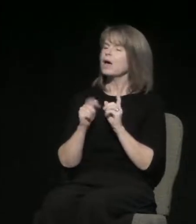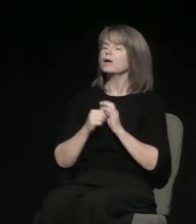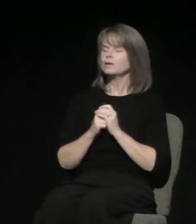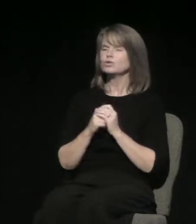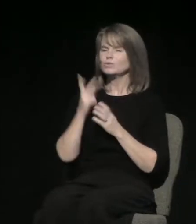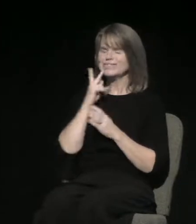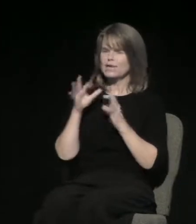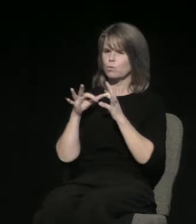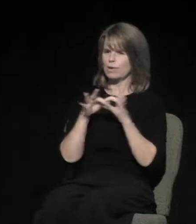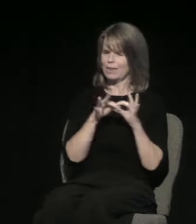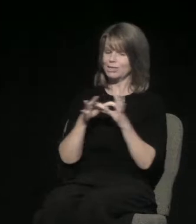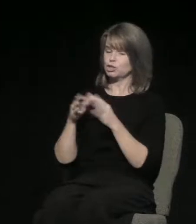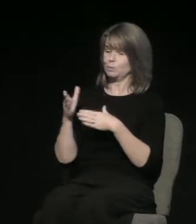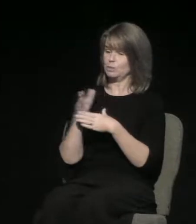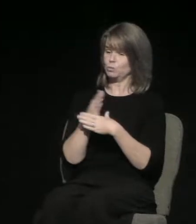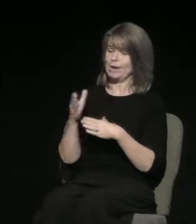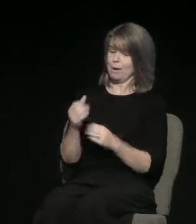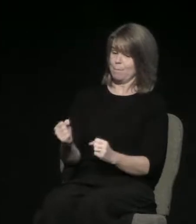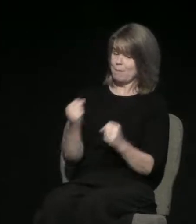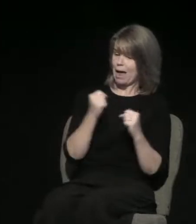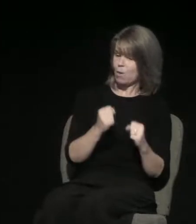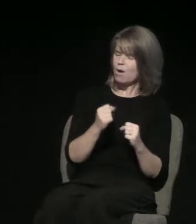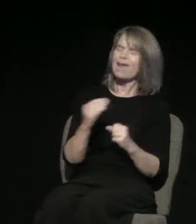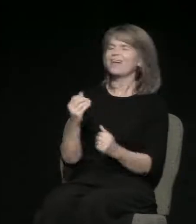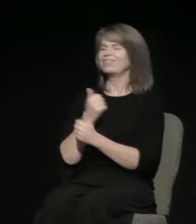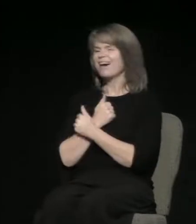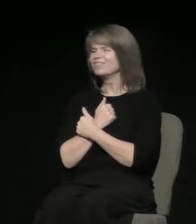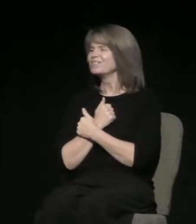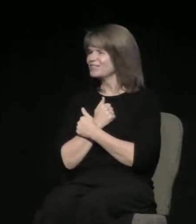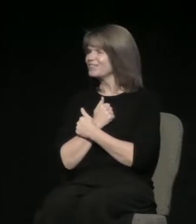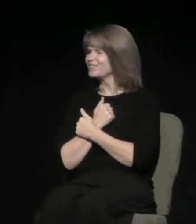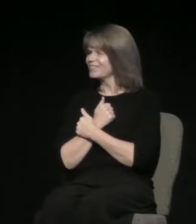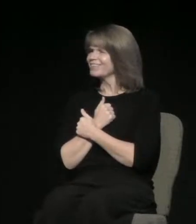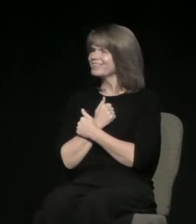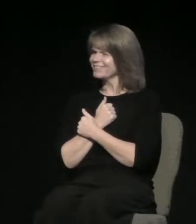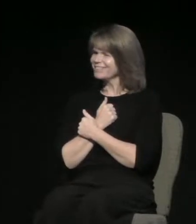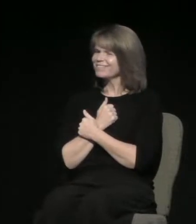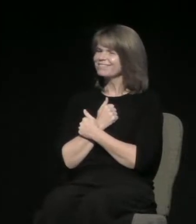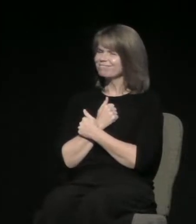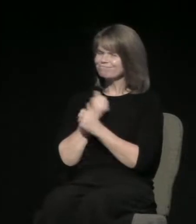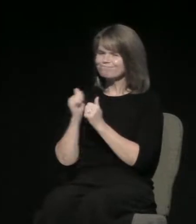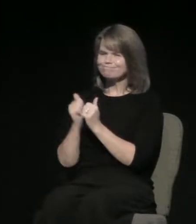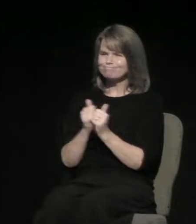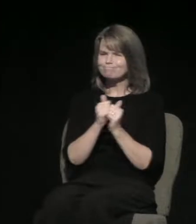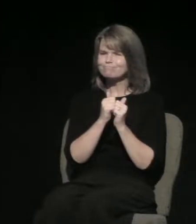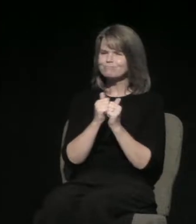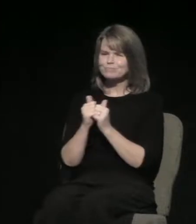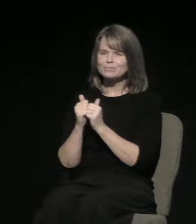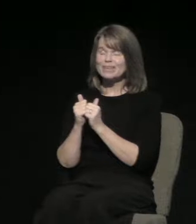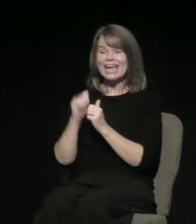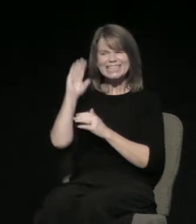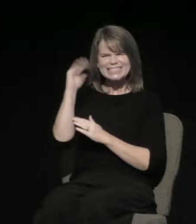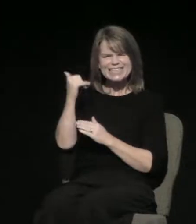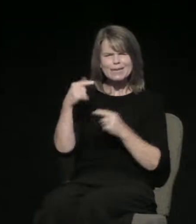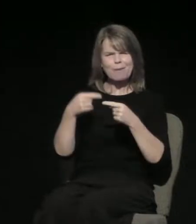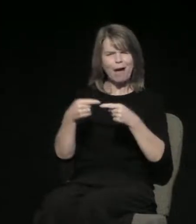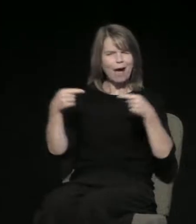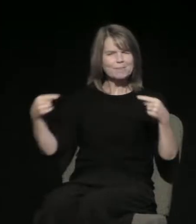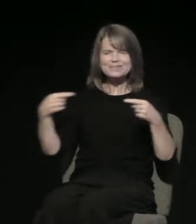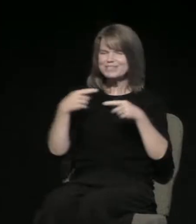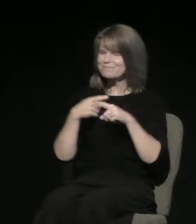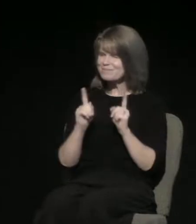section Between power And love It seems like a Paradox Does it? There is power